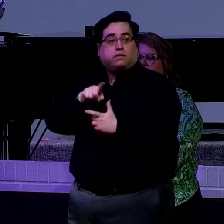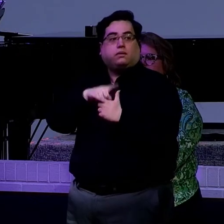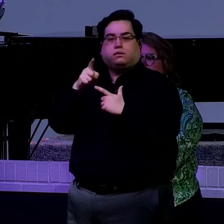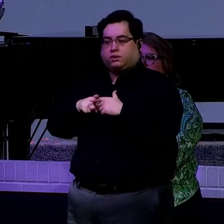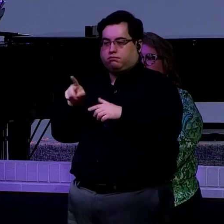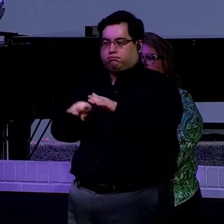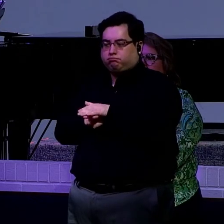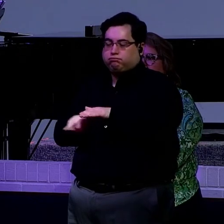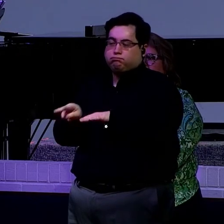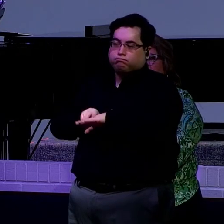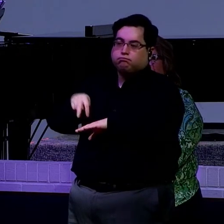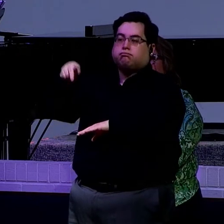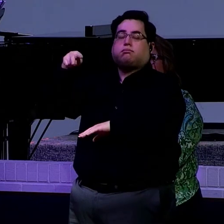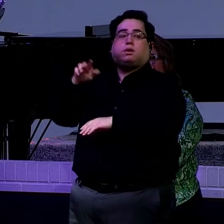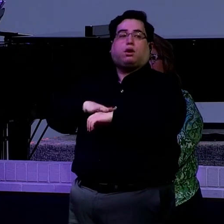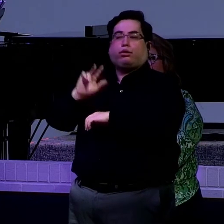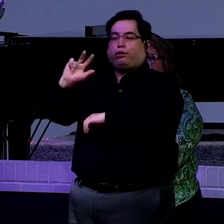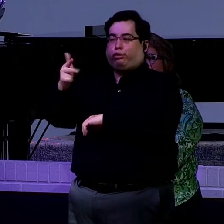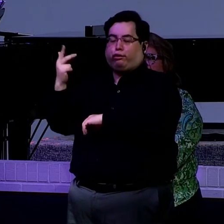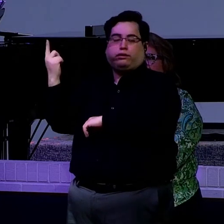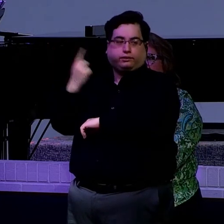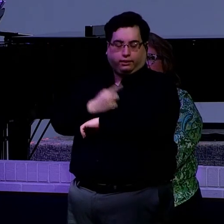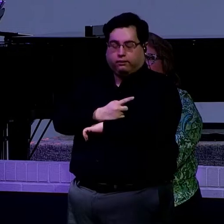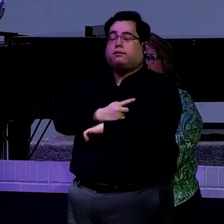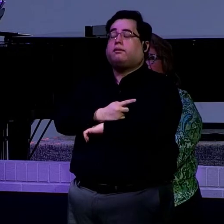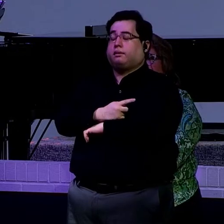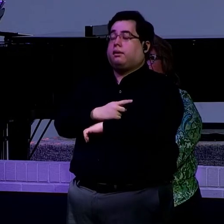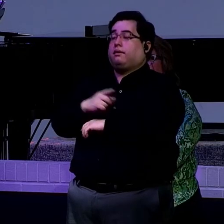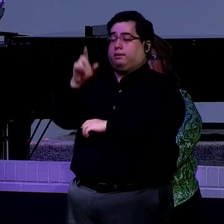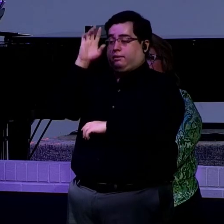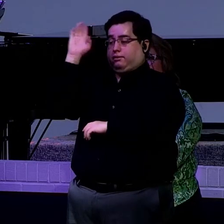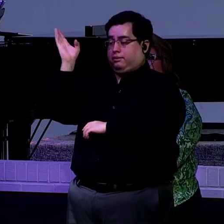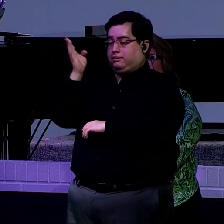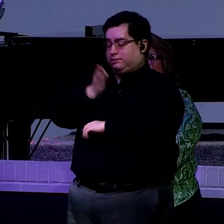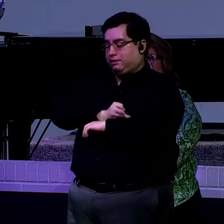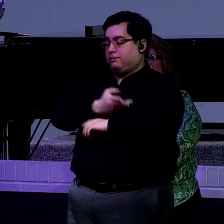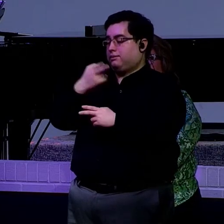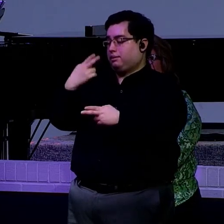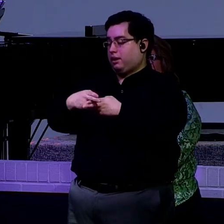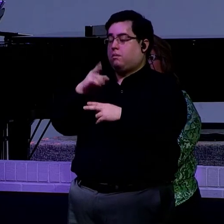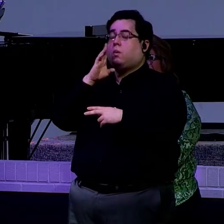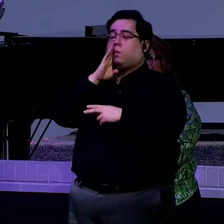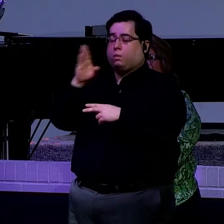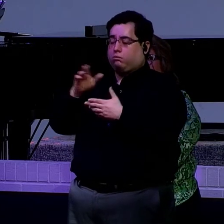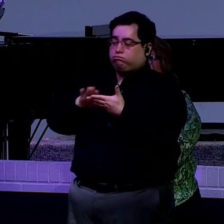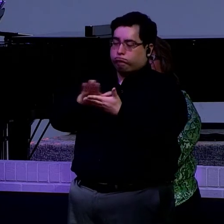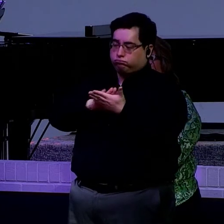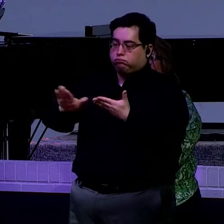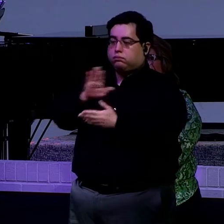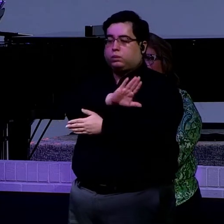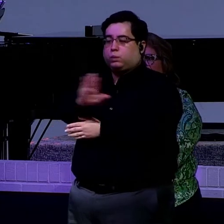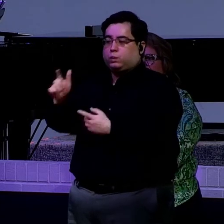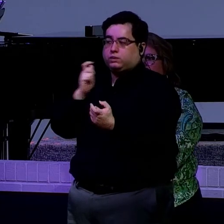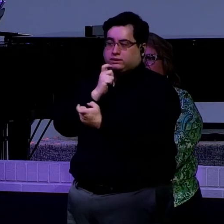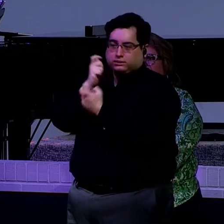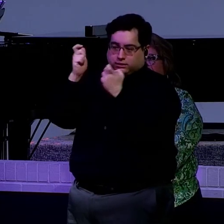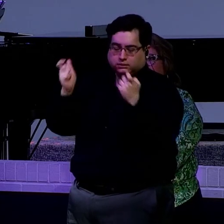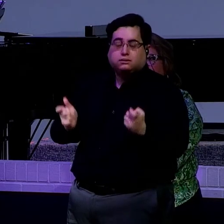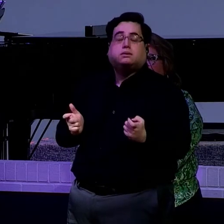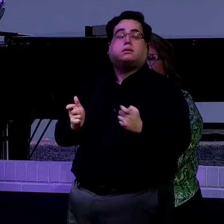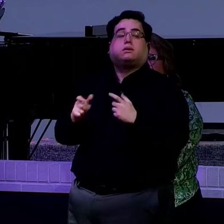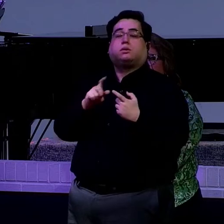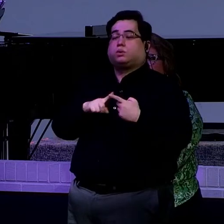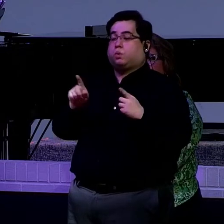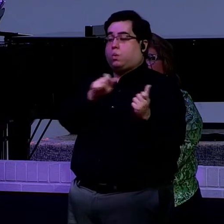day. In the Messiah's name, repentance for the forgiveness of sins will be preached to all nations,